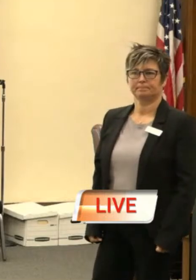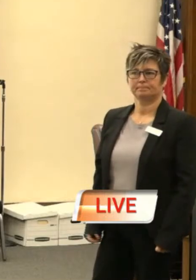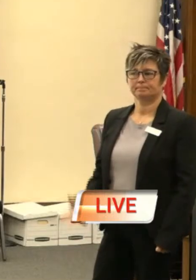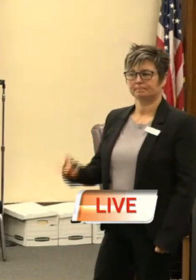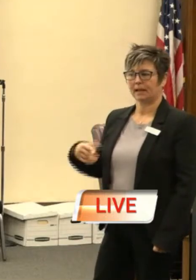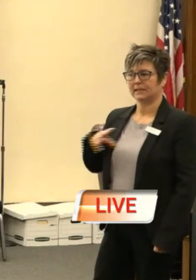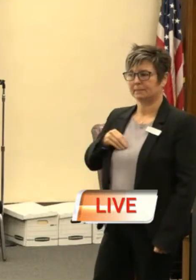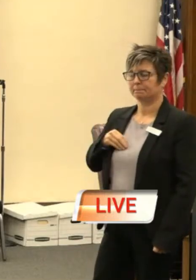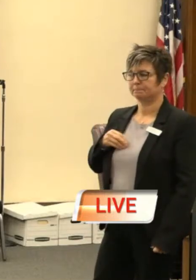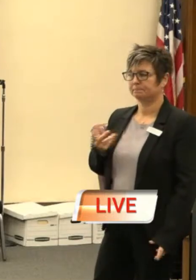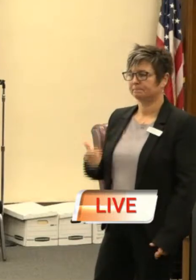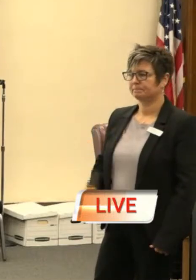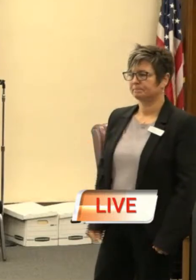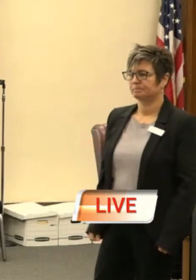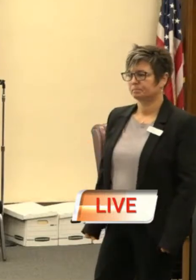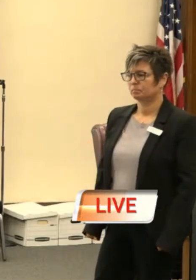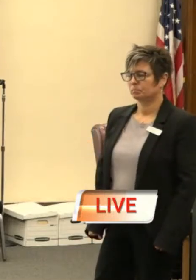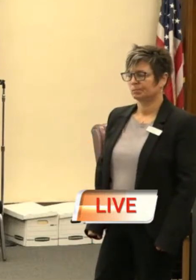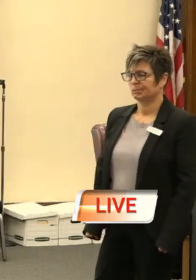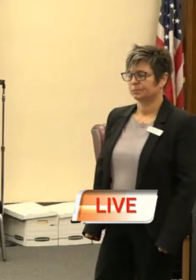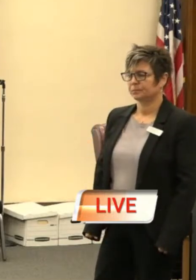And if